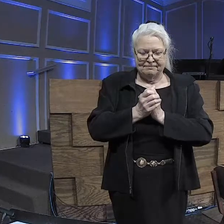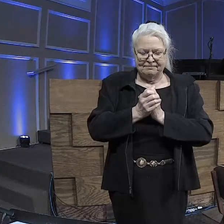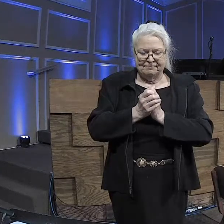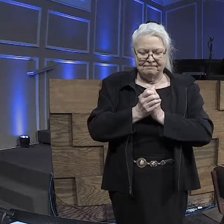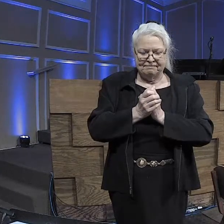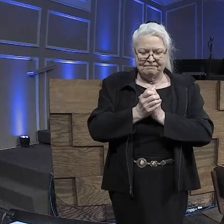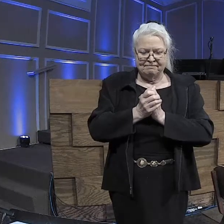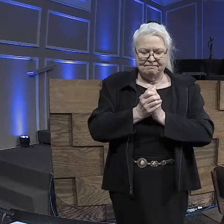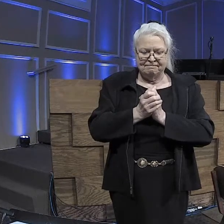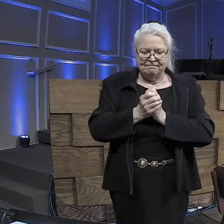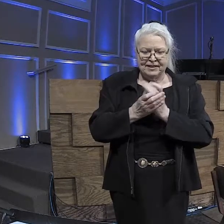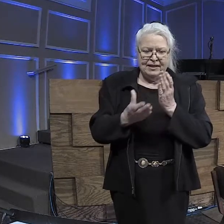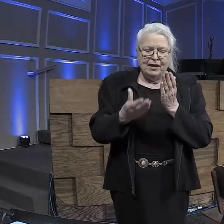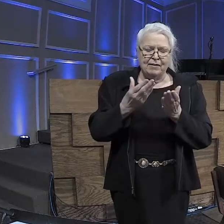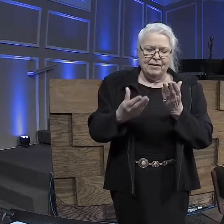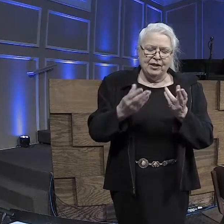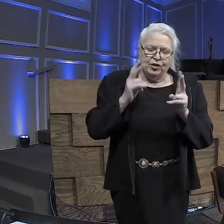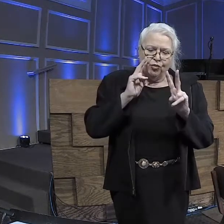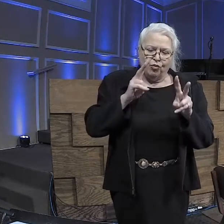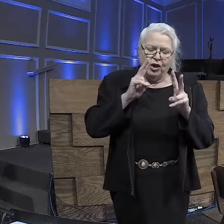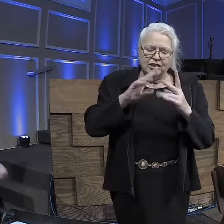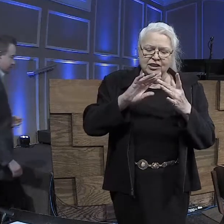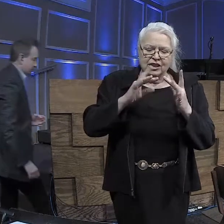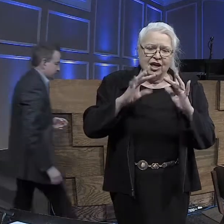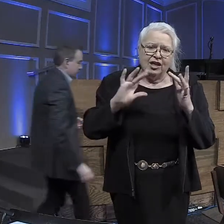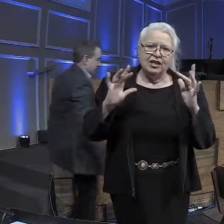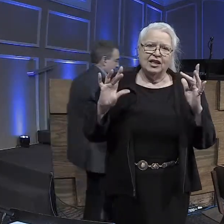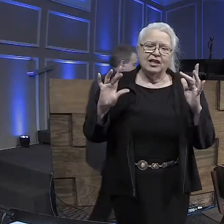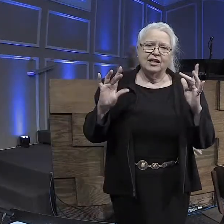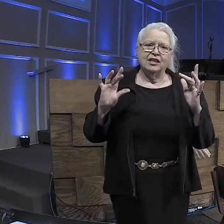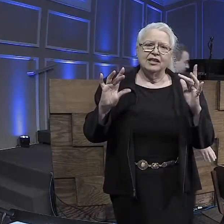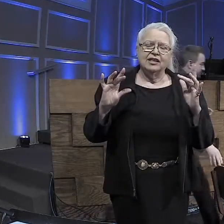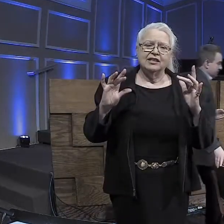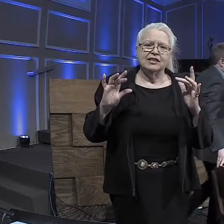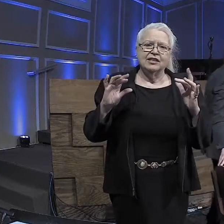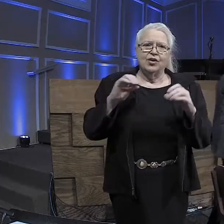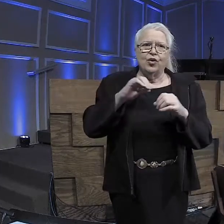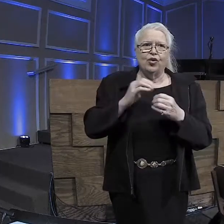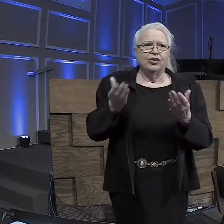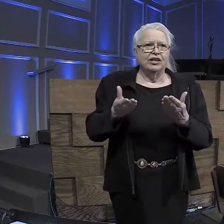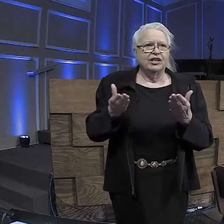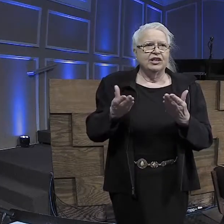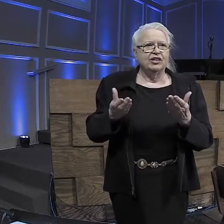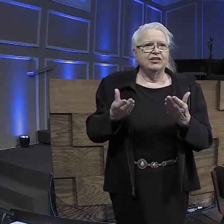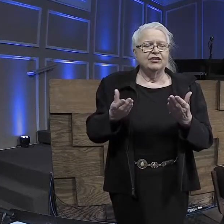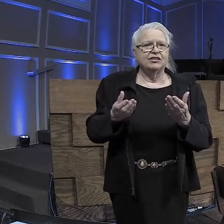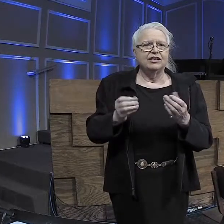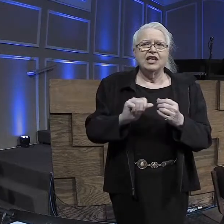You may be watching online today and maybe watching in the venue or right here in this room.